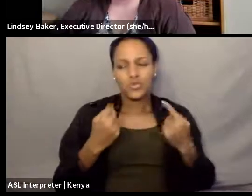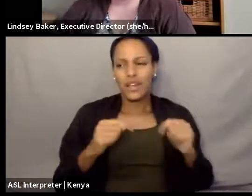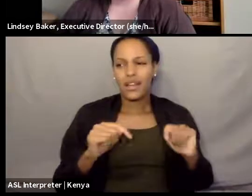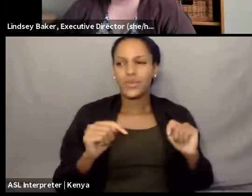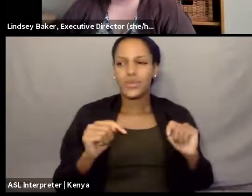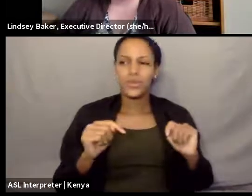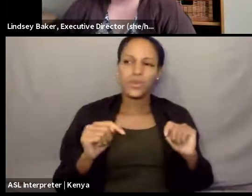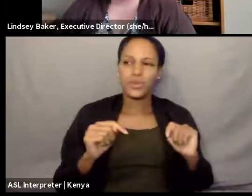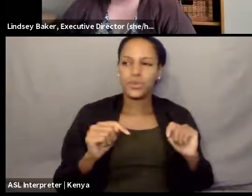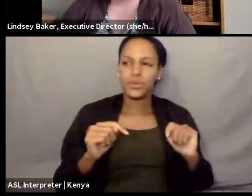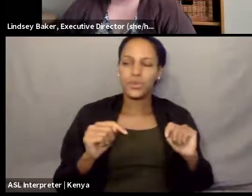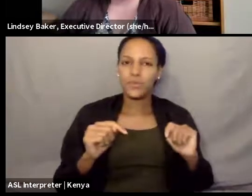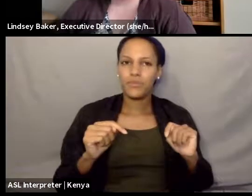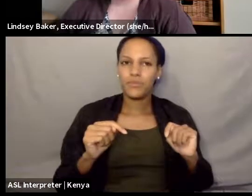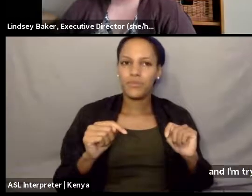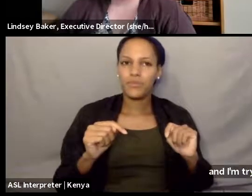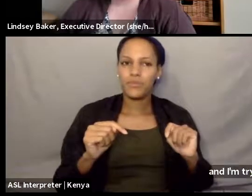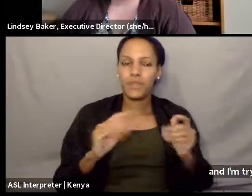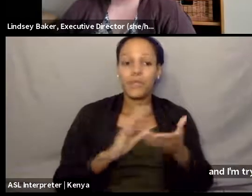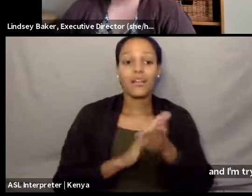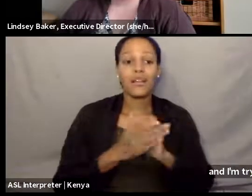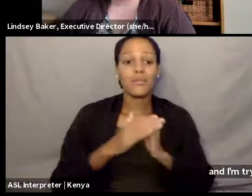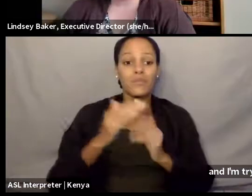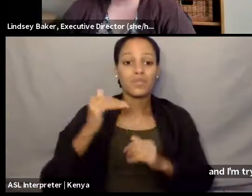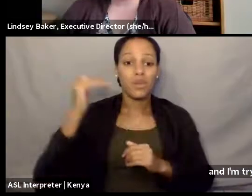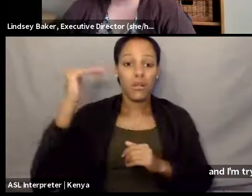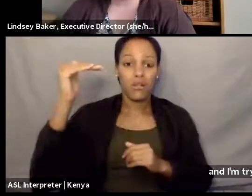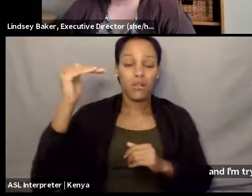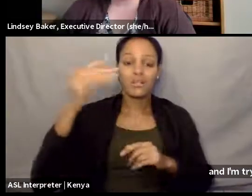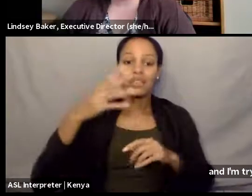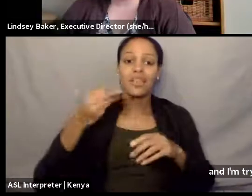I'm trying to being an adult and also